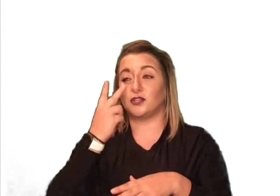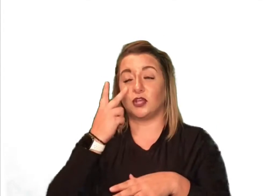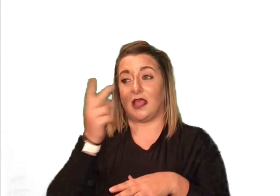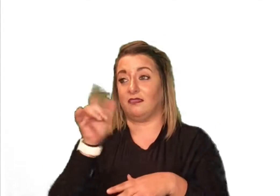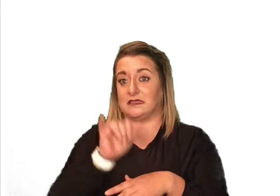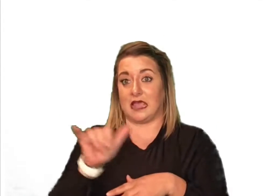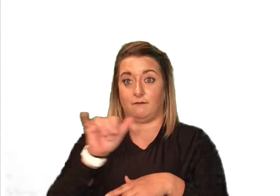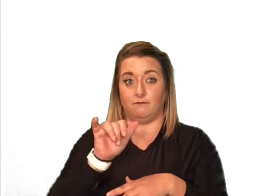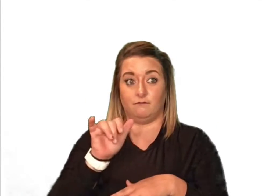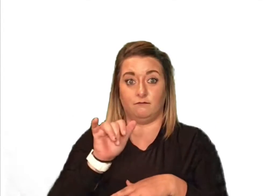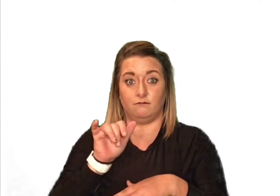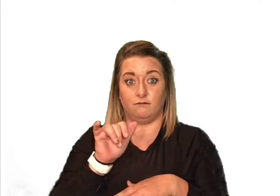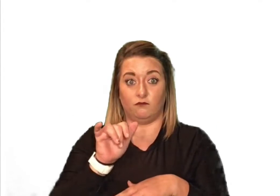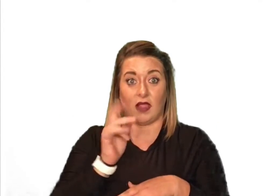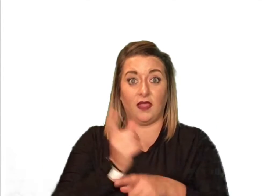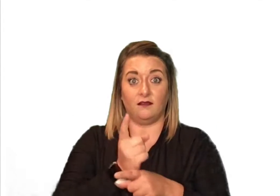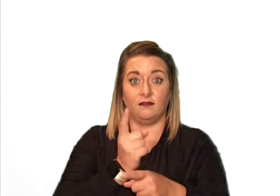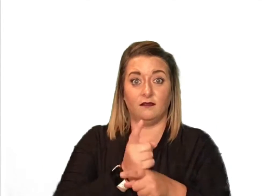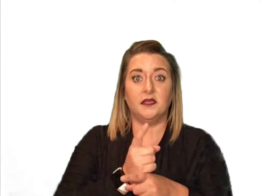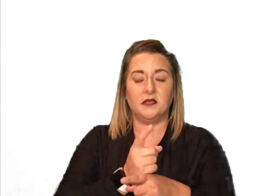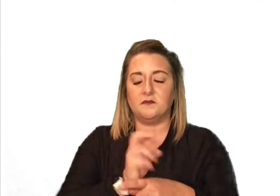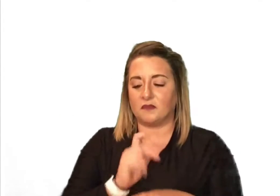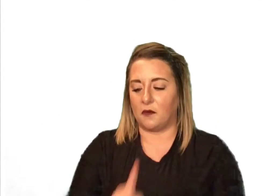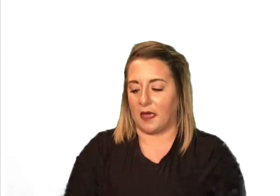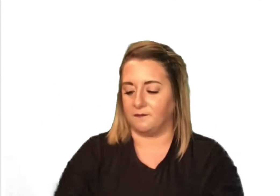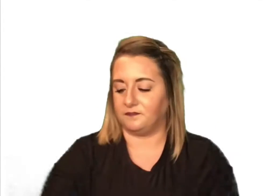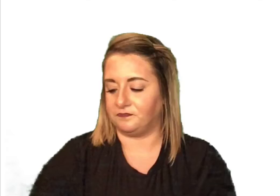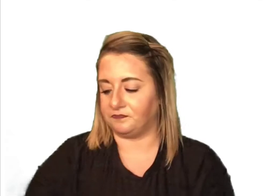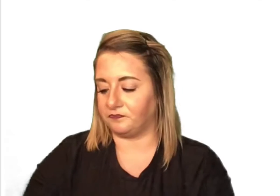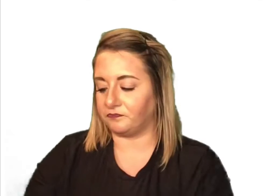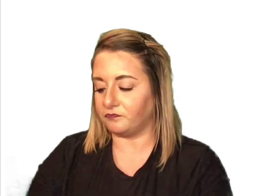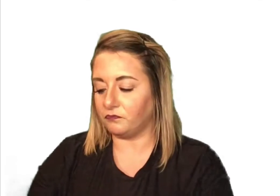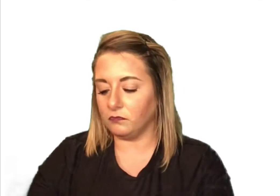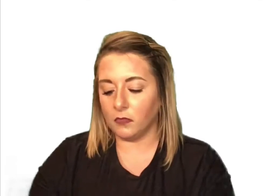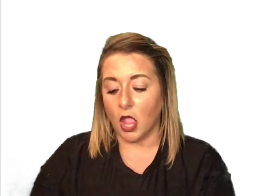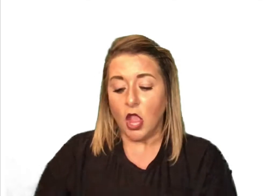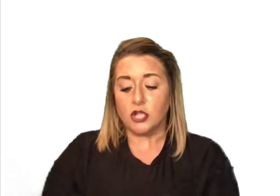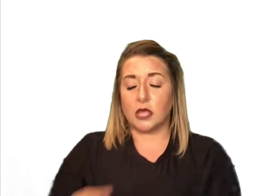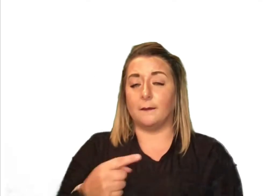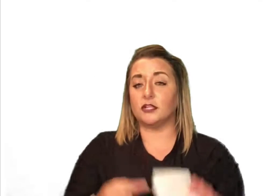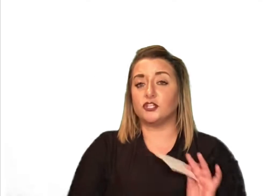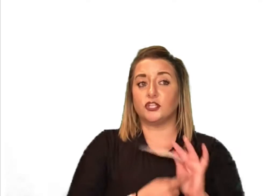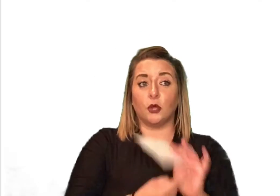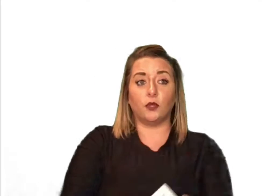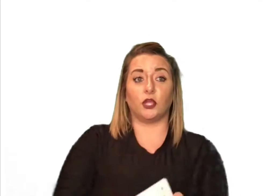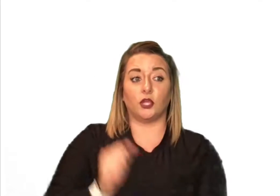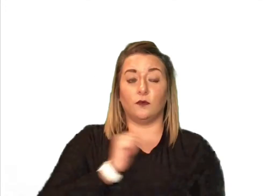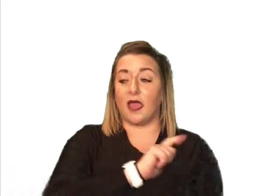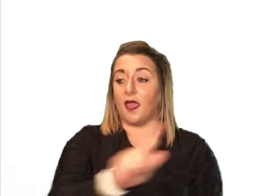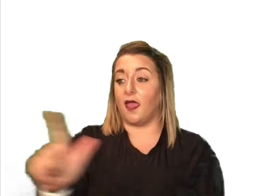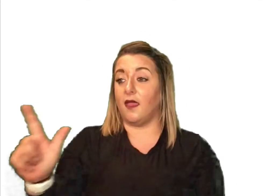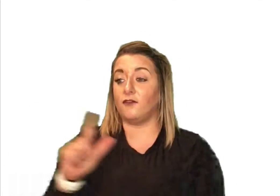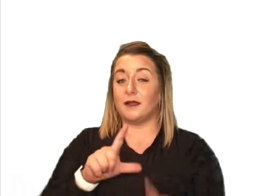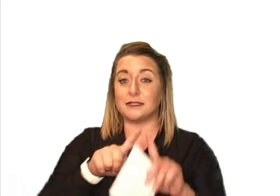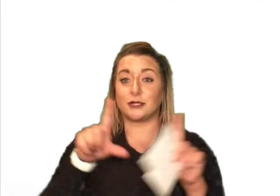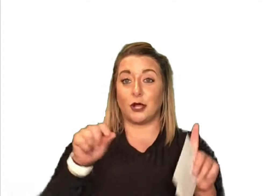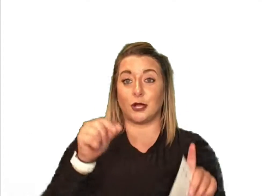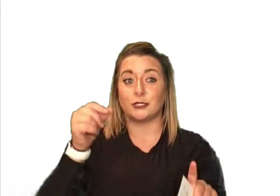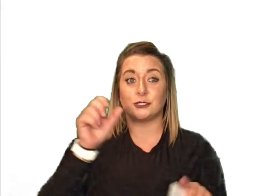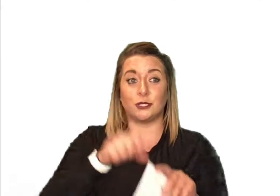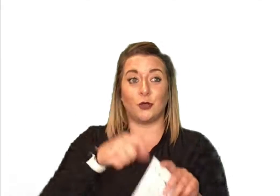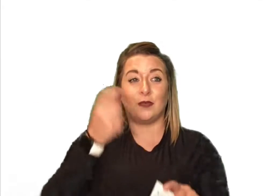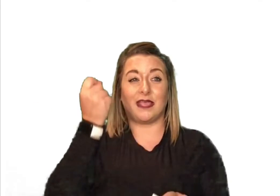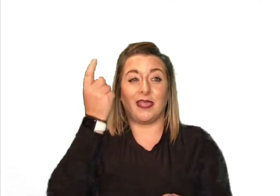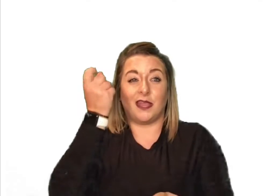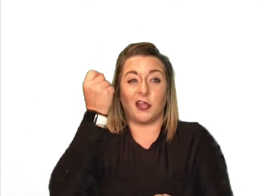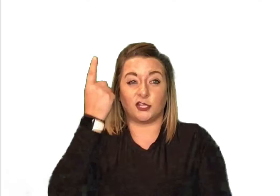close to looking the same, right? Okay. So I'm going to show you everybody's